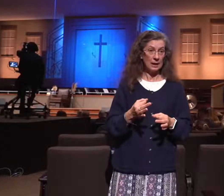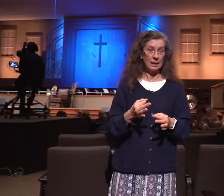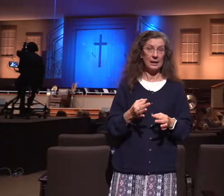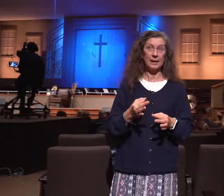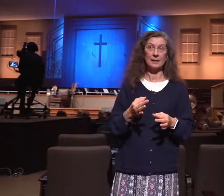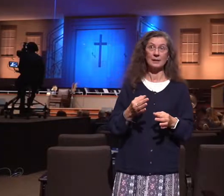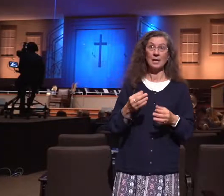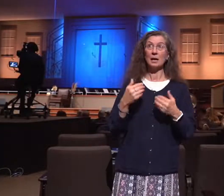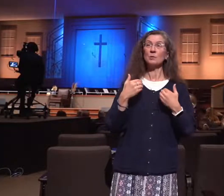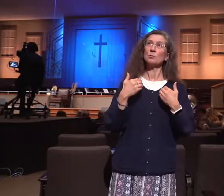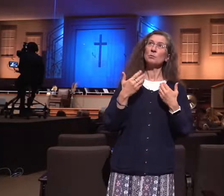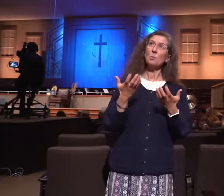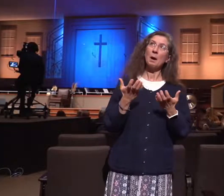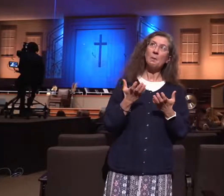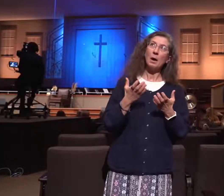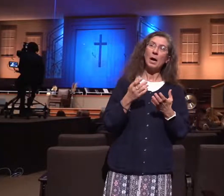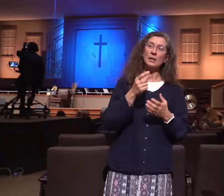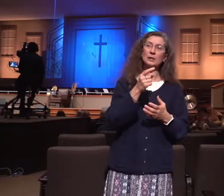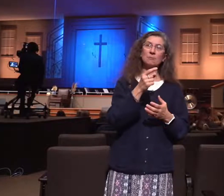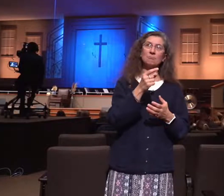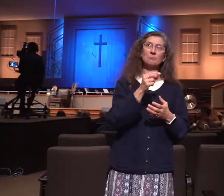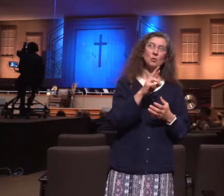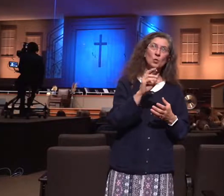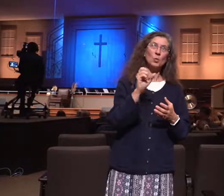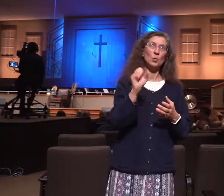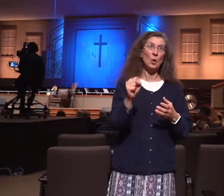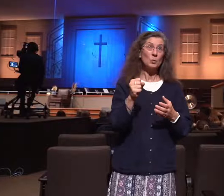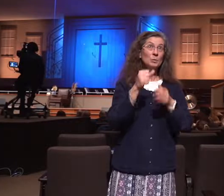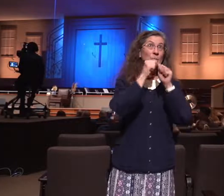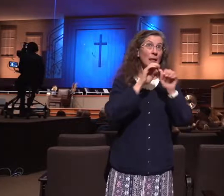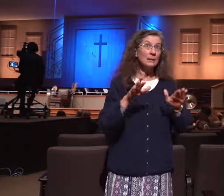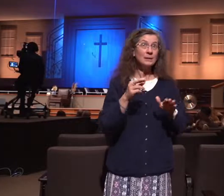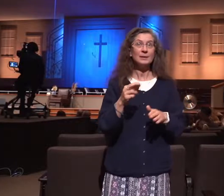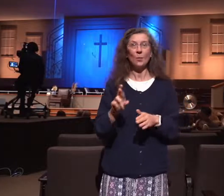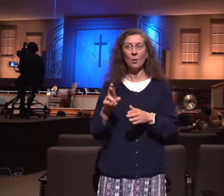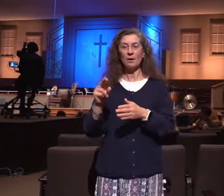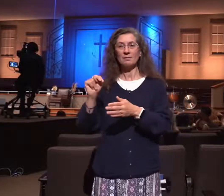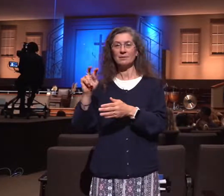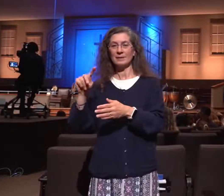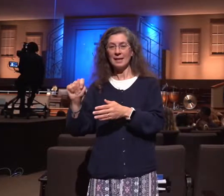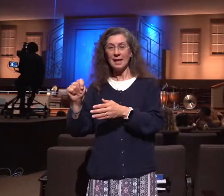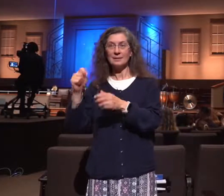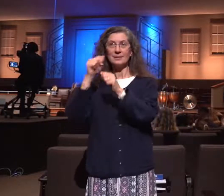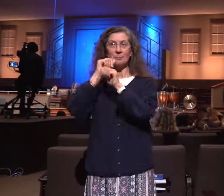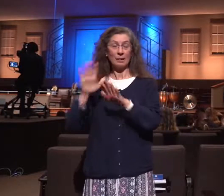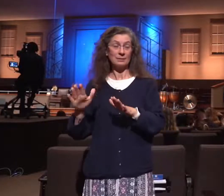net blessings? I mean, it's up to you, okay?